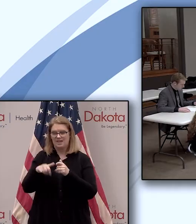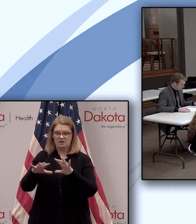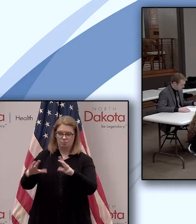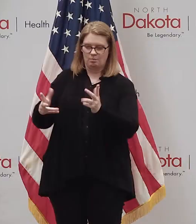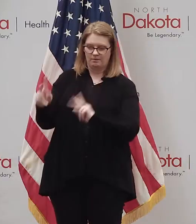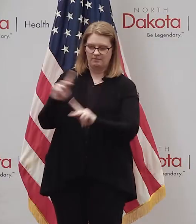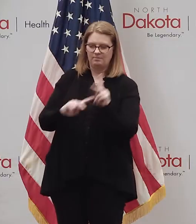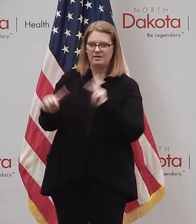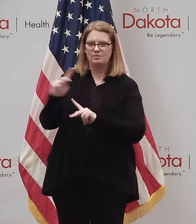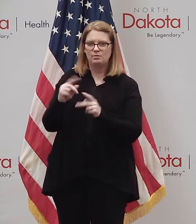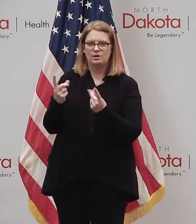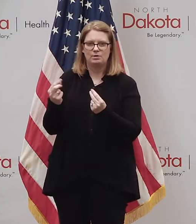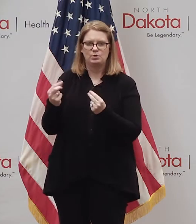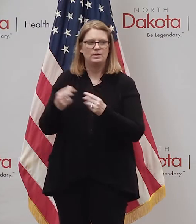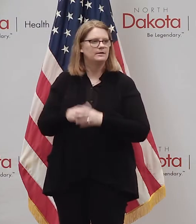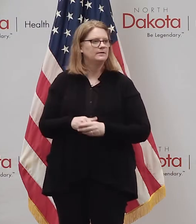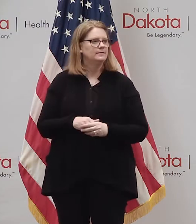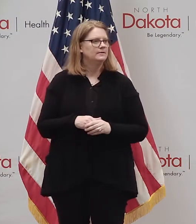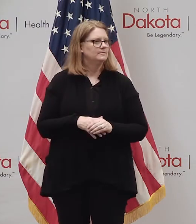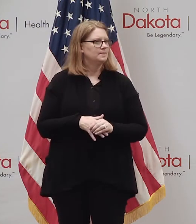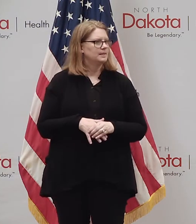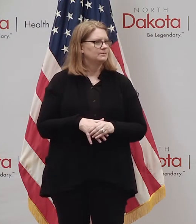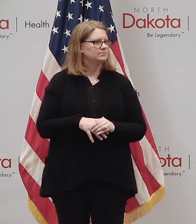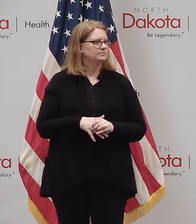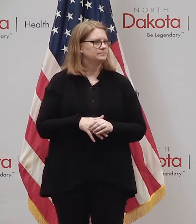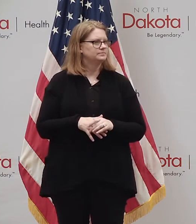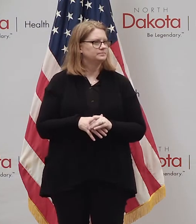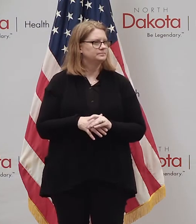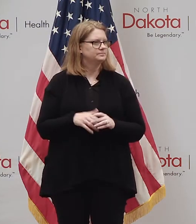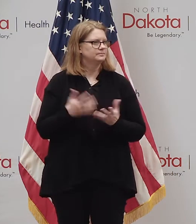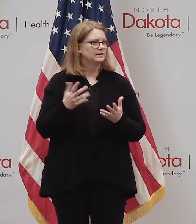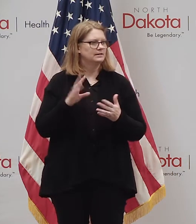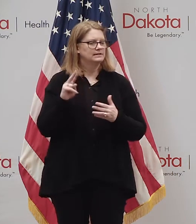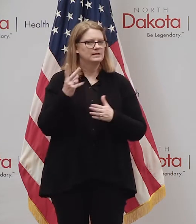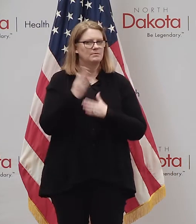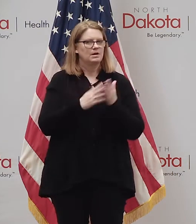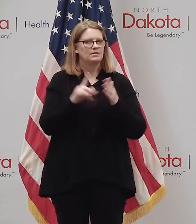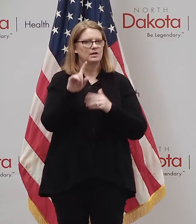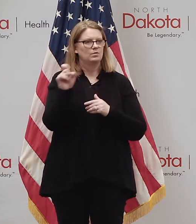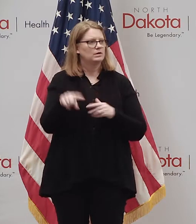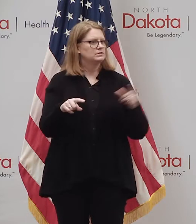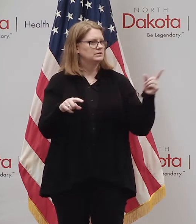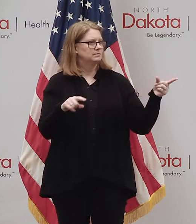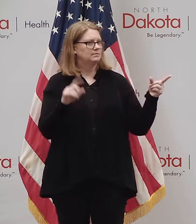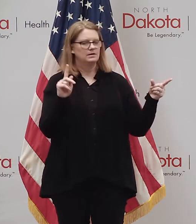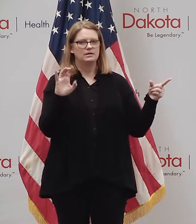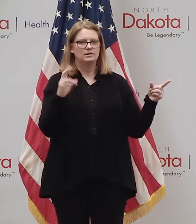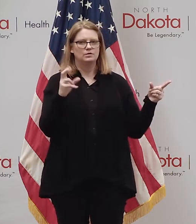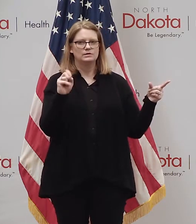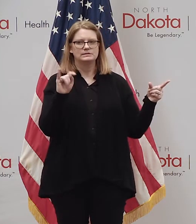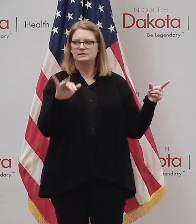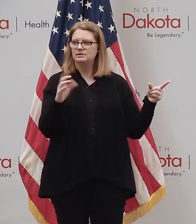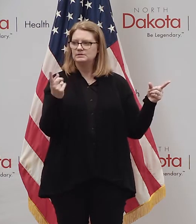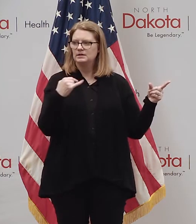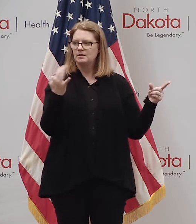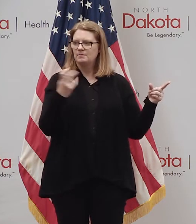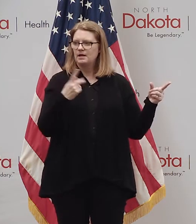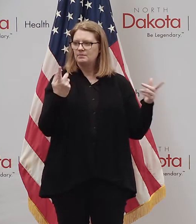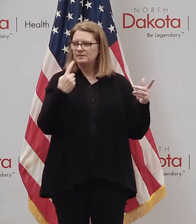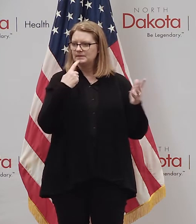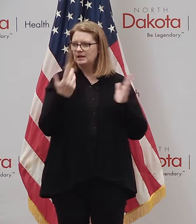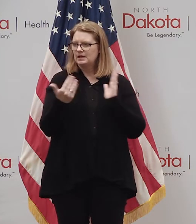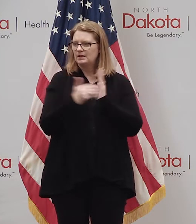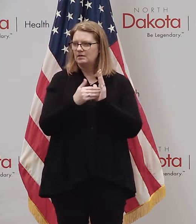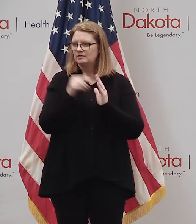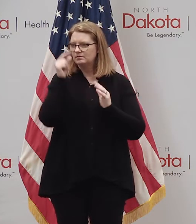populations? I don't know the answer. Maybe the second part of the question, Christie wants to come back. You may have to repeat that again